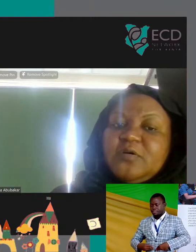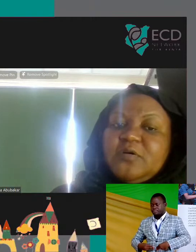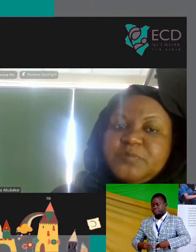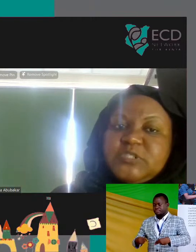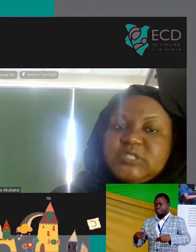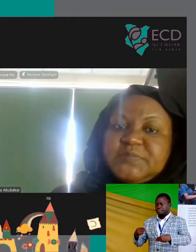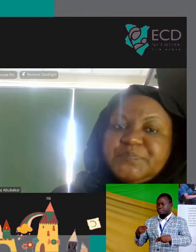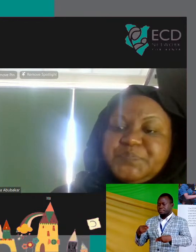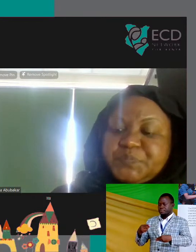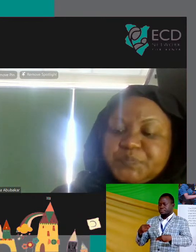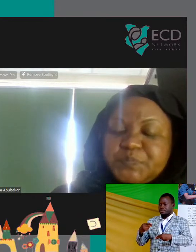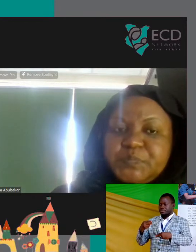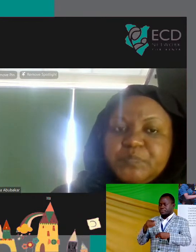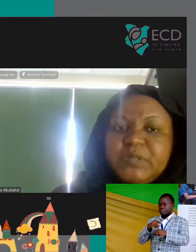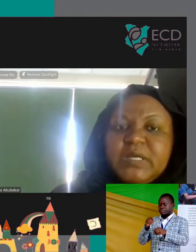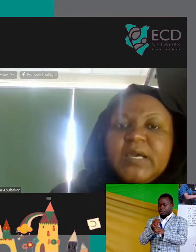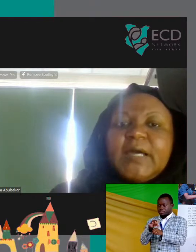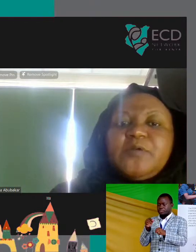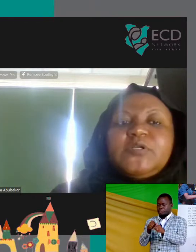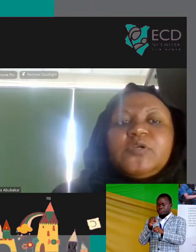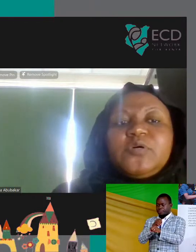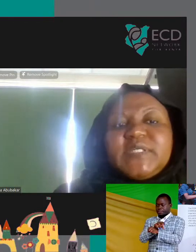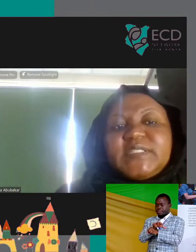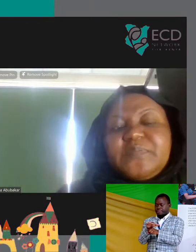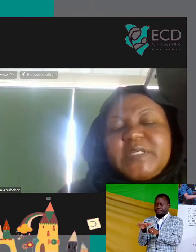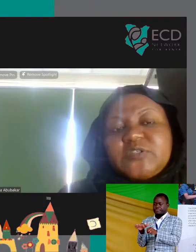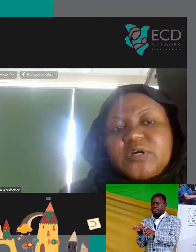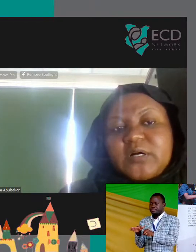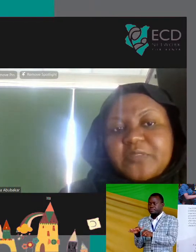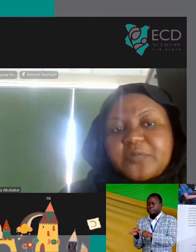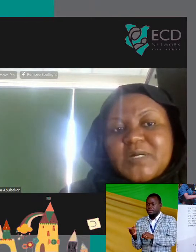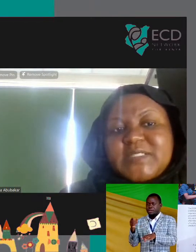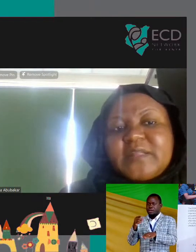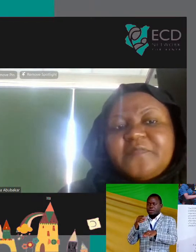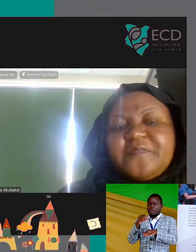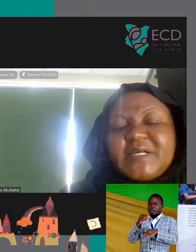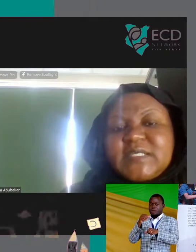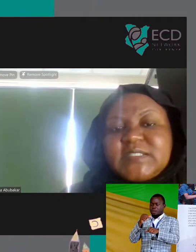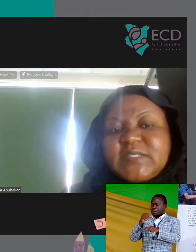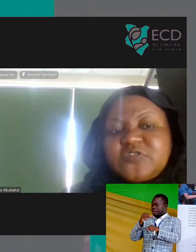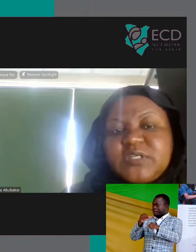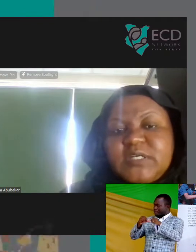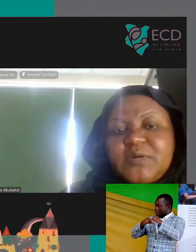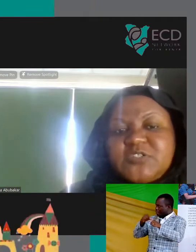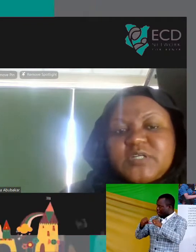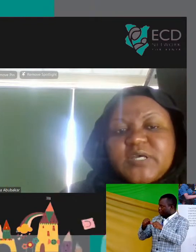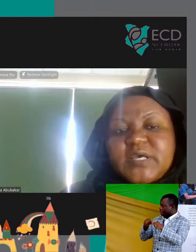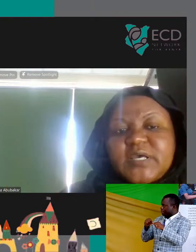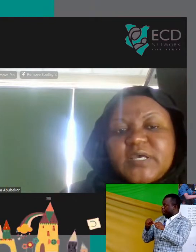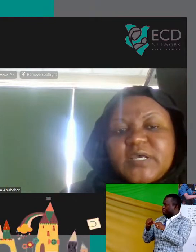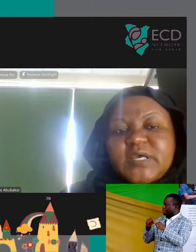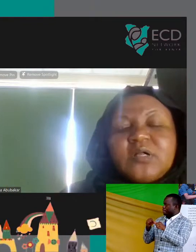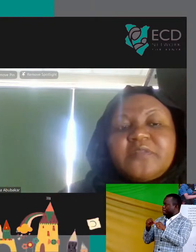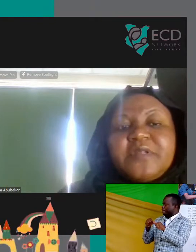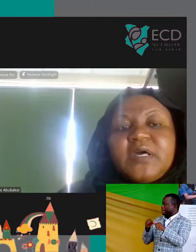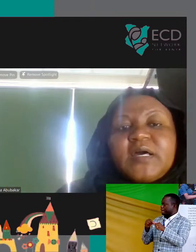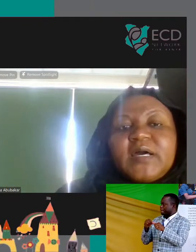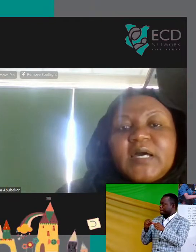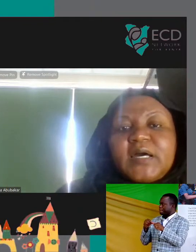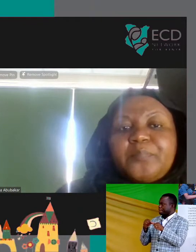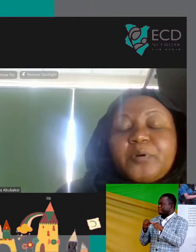of exposure. And when you looked at mental health, what are the factors that really were driving mental